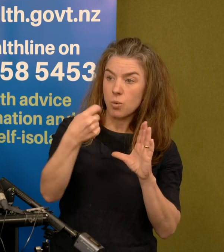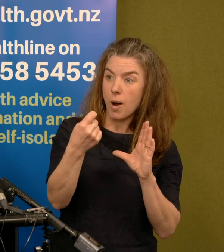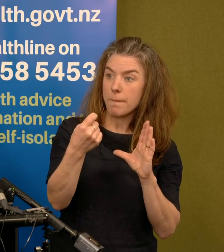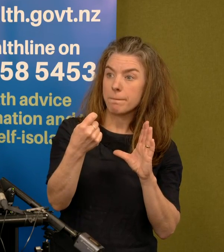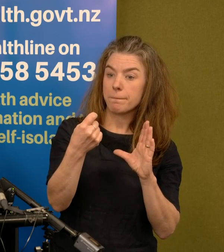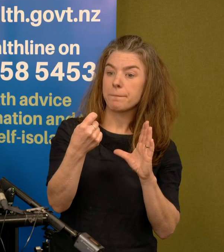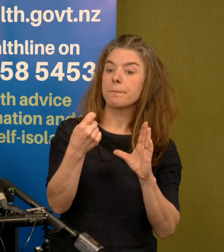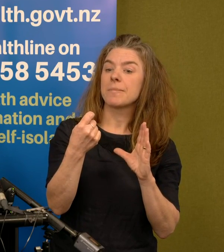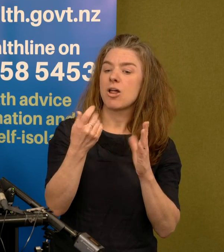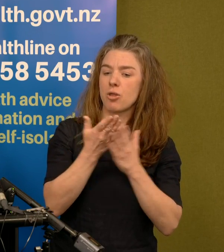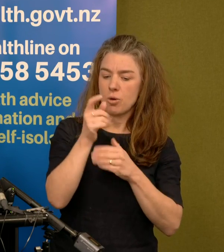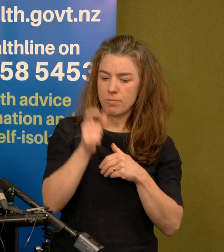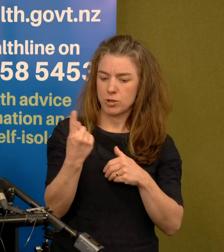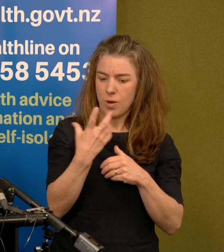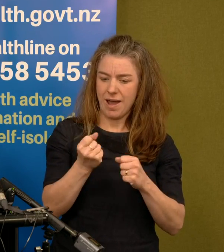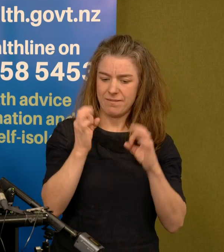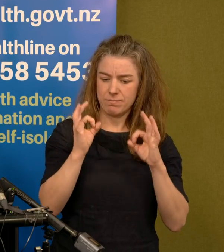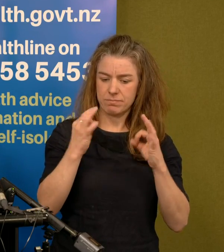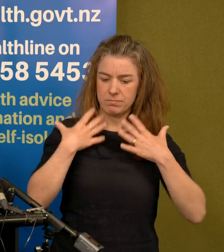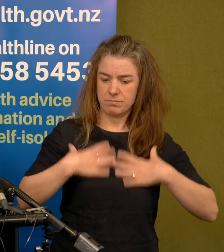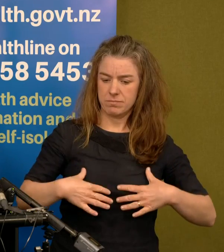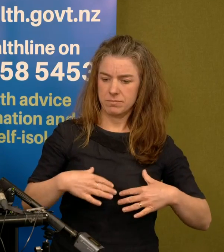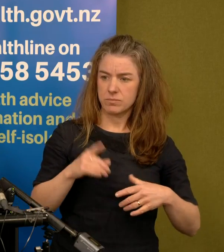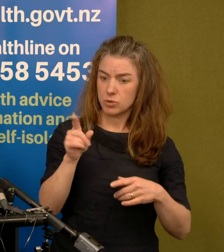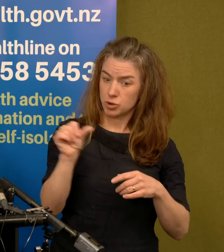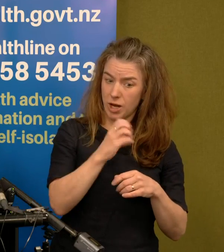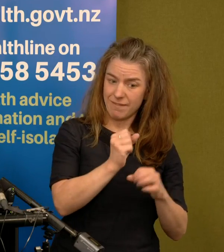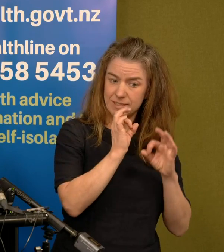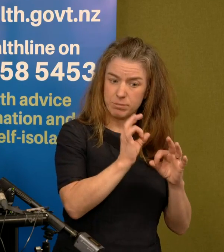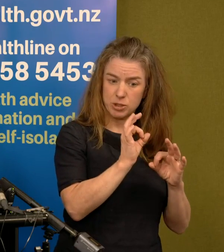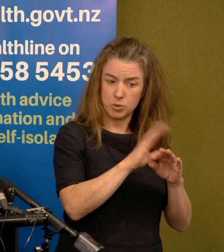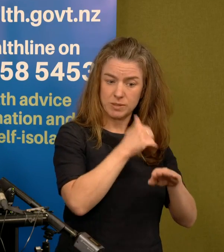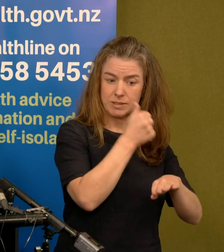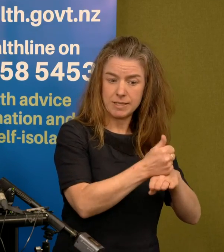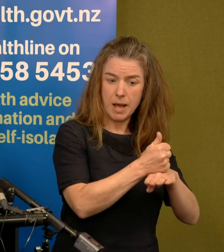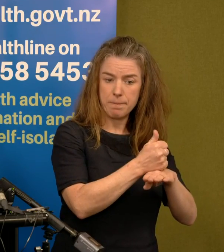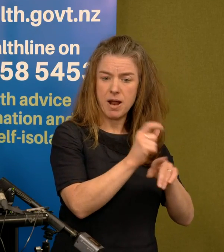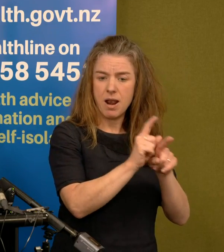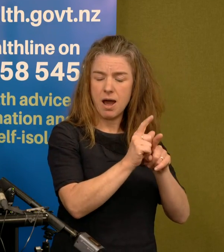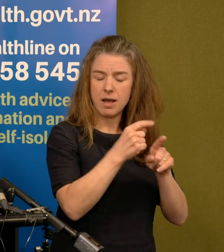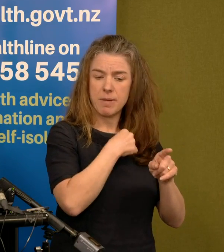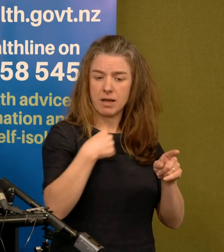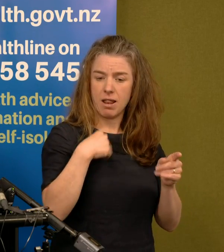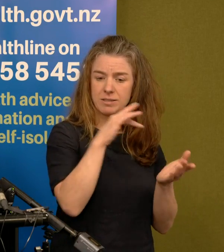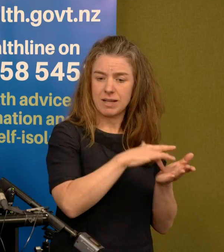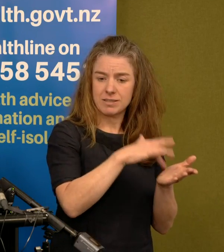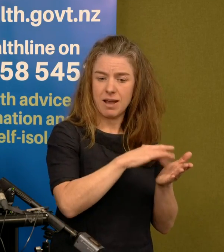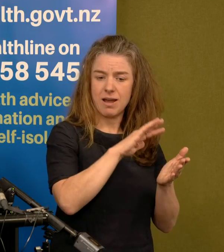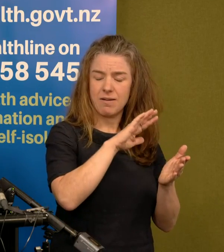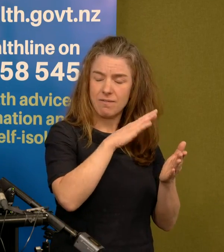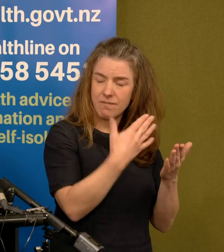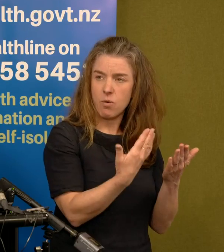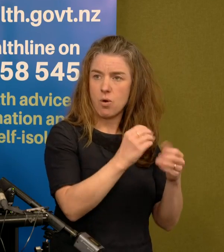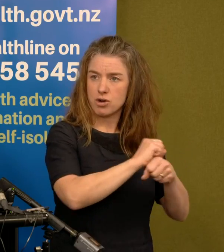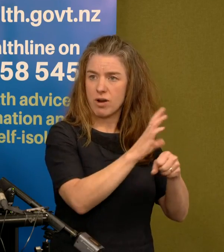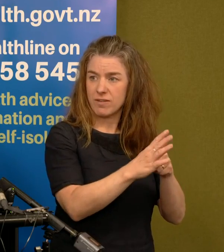wearing PPE. Should we be rolling out dedicated clinics for this? Not at this point, but that's something that's absolutely in our plan. We did it once before